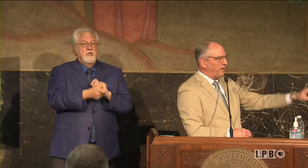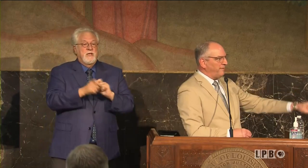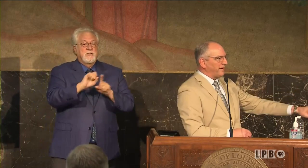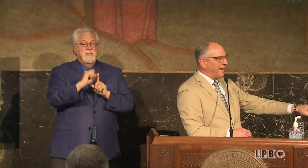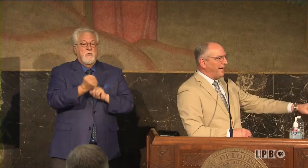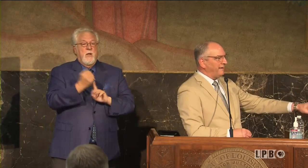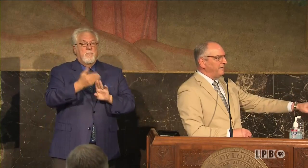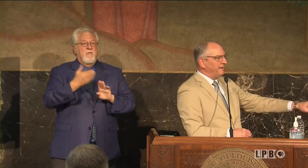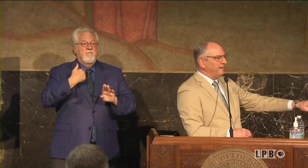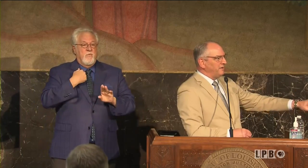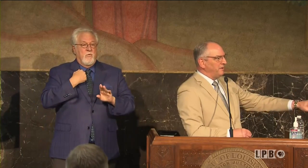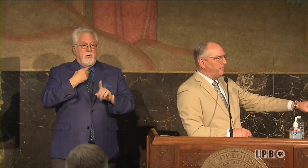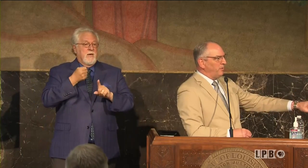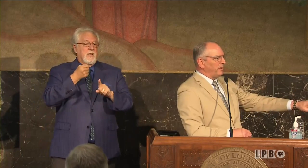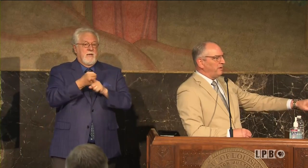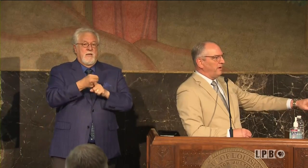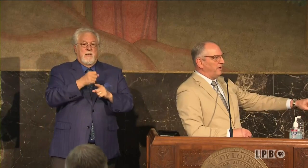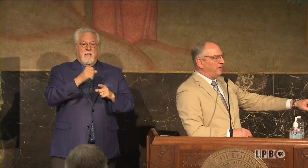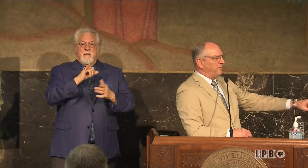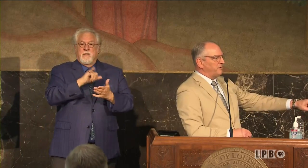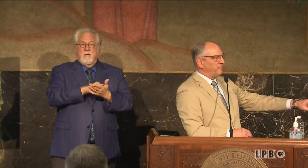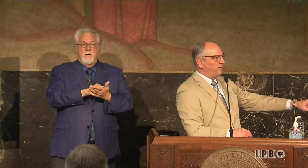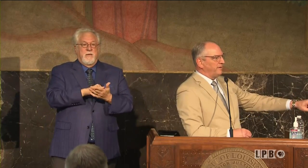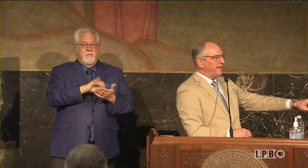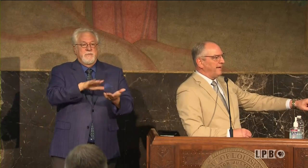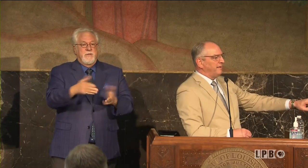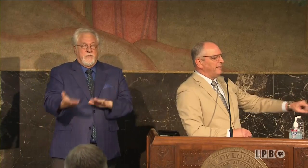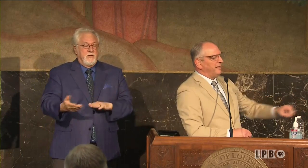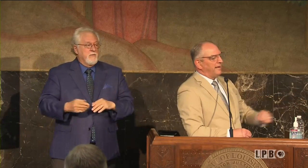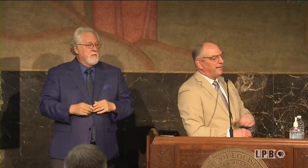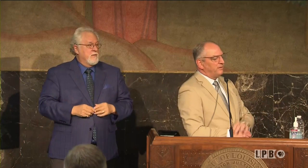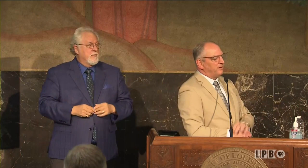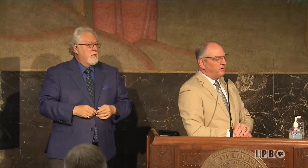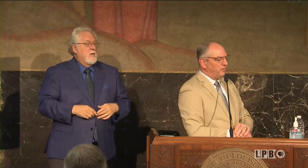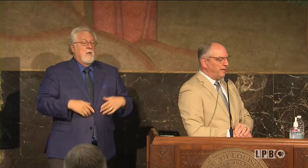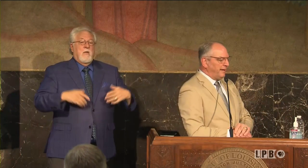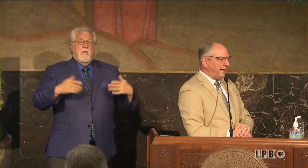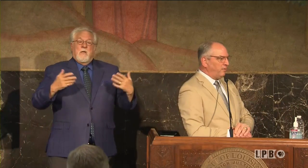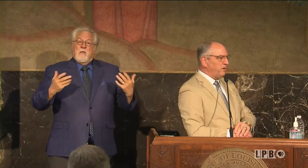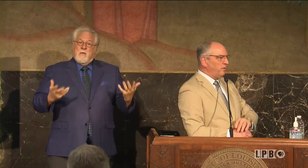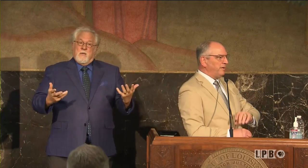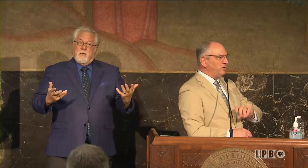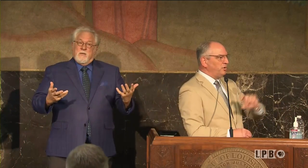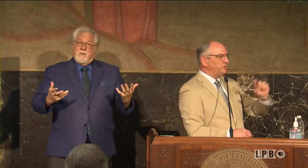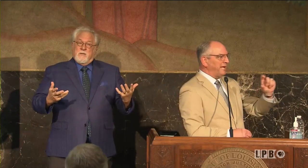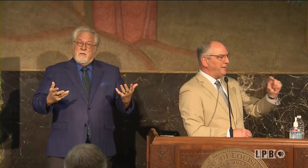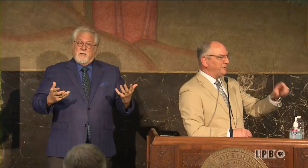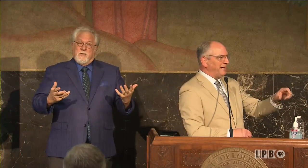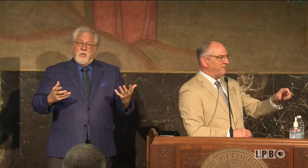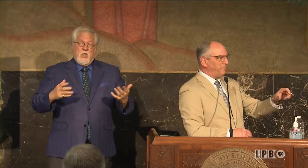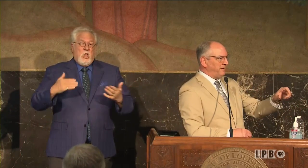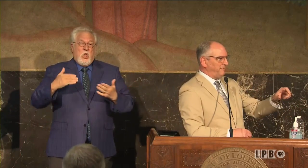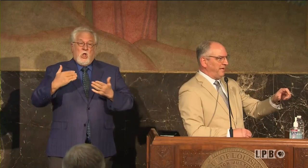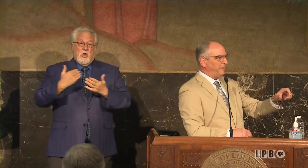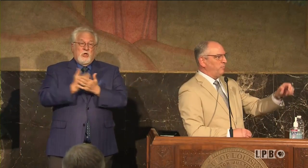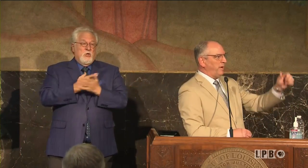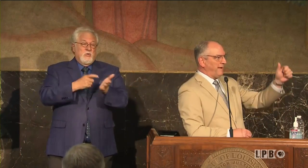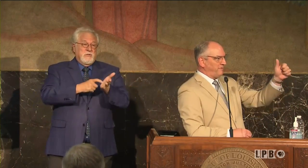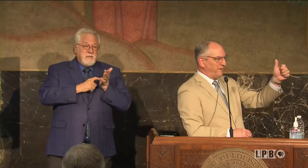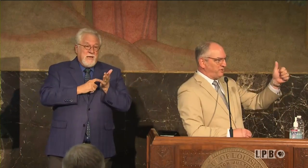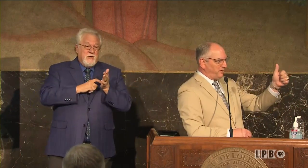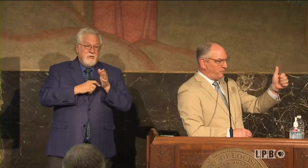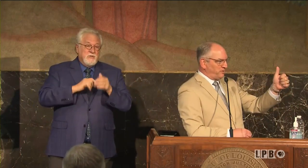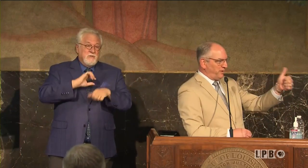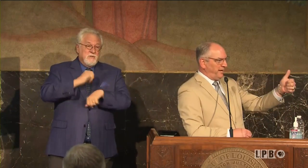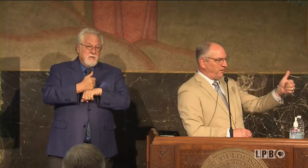before it ever got to the point of Mr. Floyd's death. And I don't know that new standards have to be developed. We have to